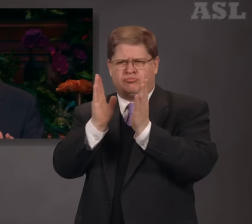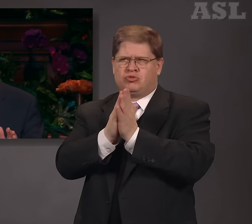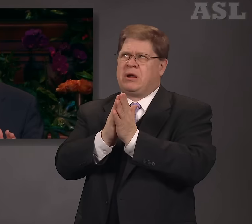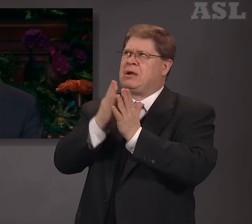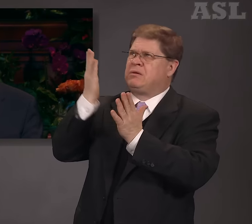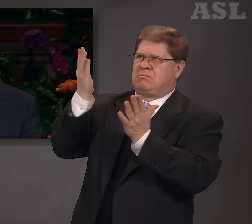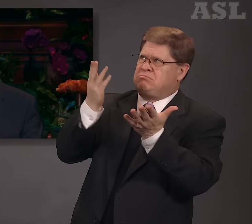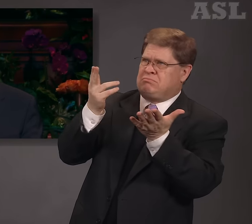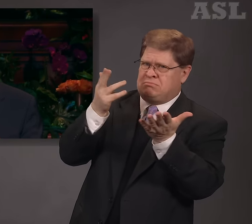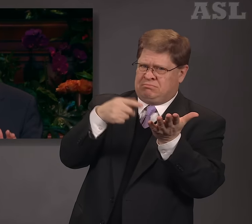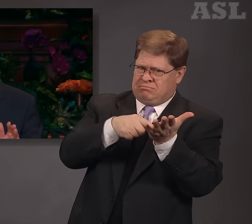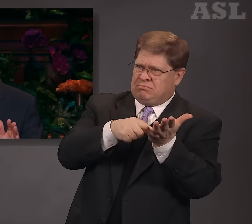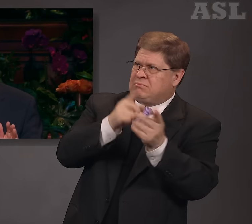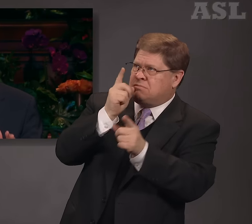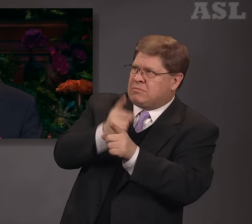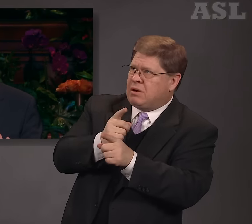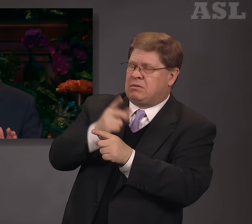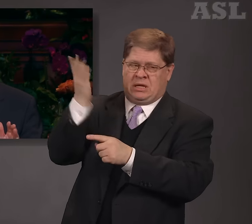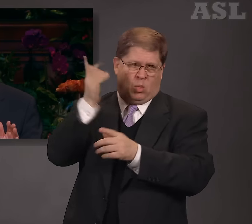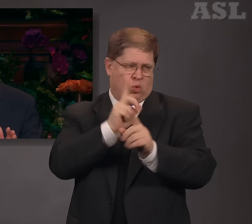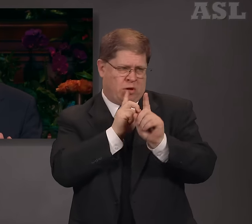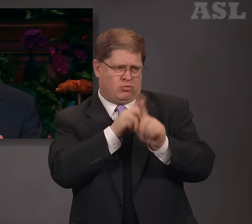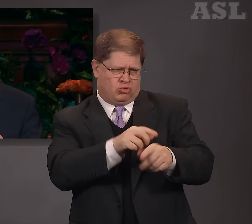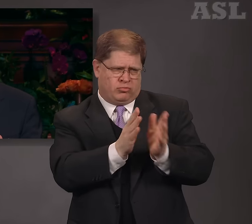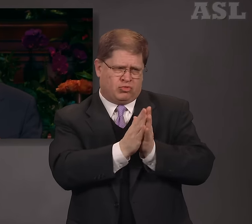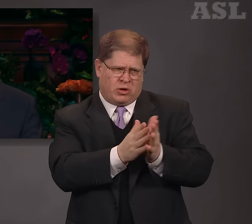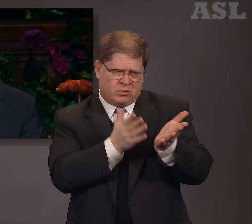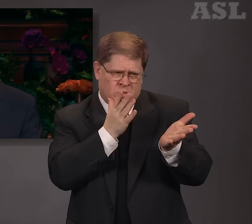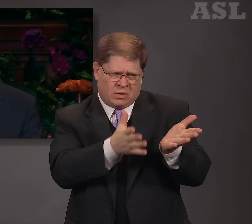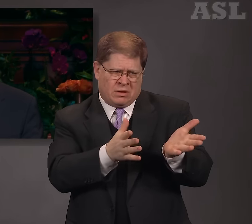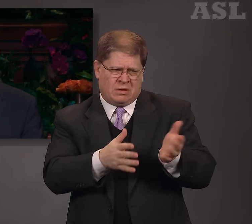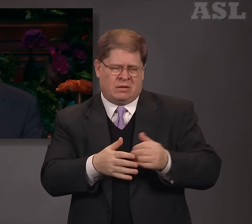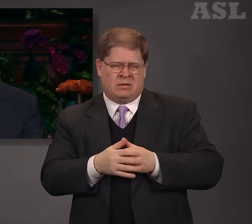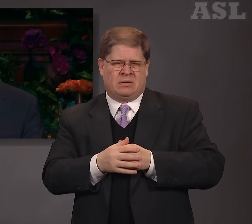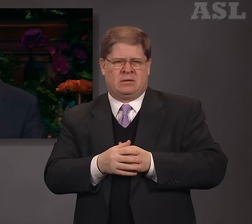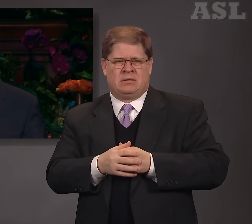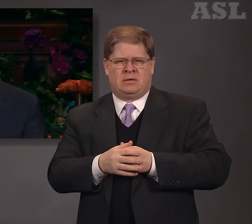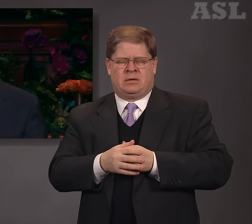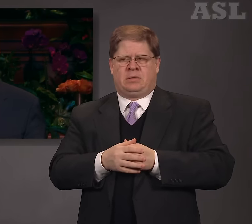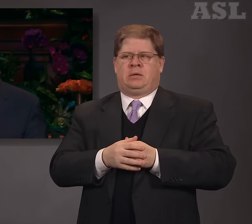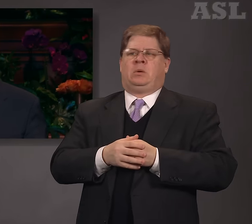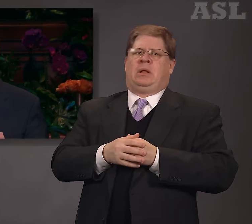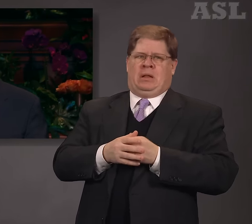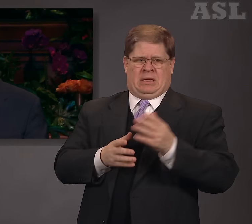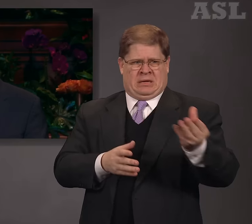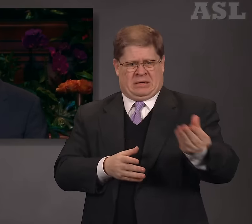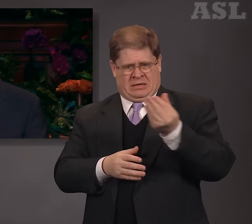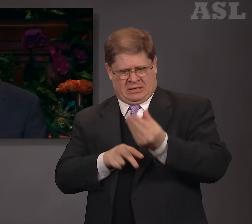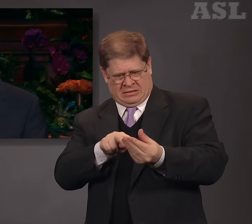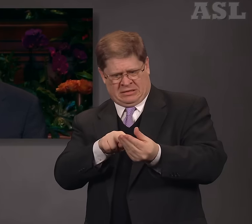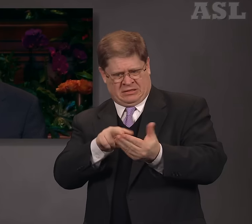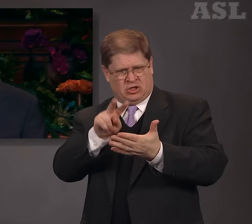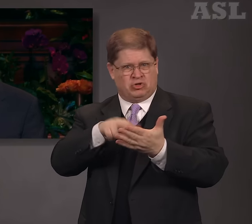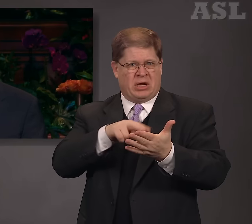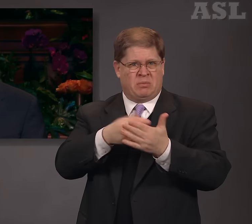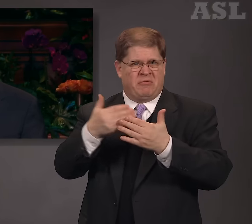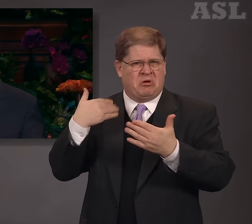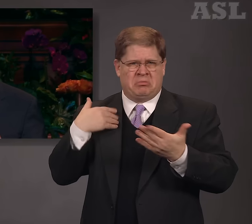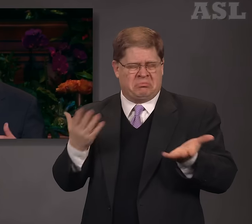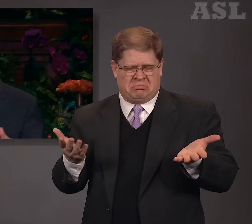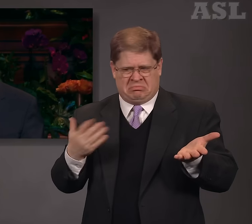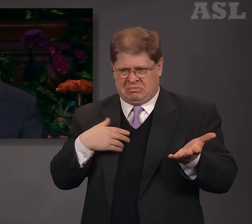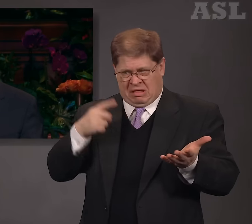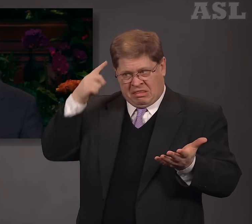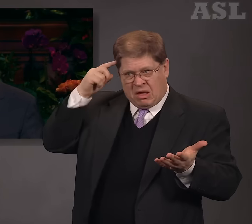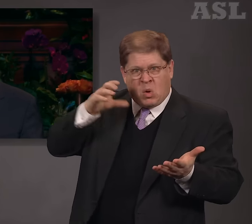Ghost. Heavenly Father will answer your prayers. Well, I had never read the Book of Mormon before. I didn't think